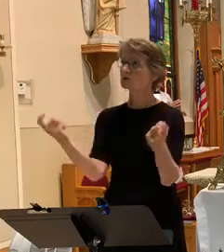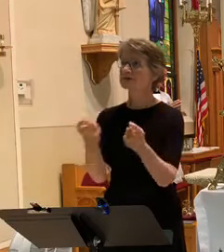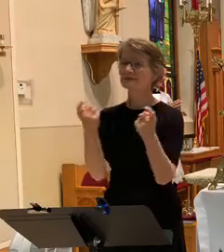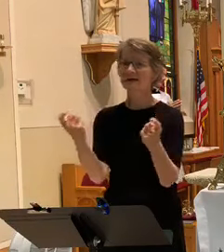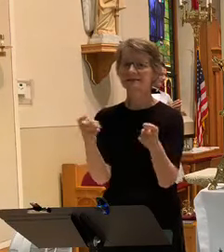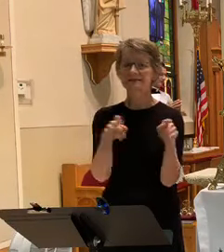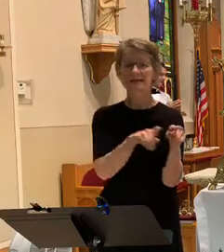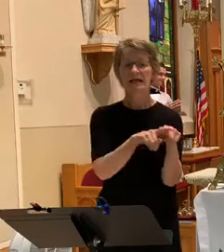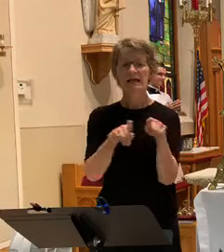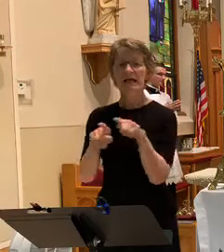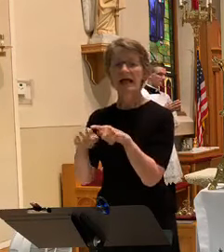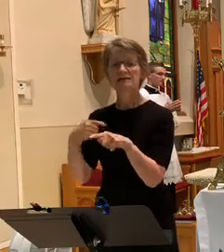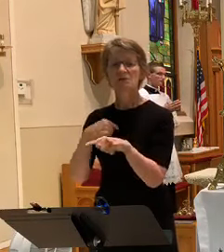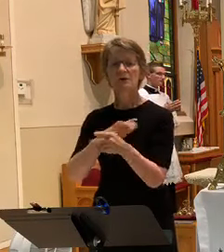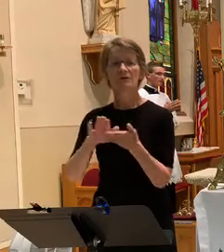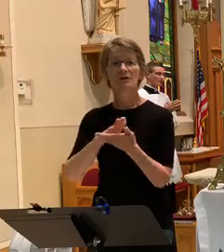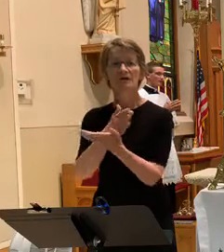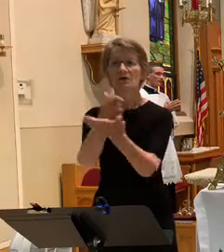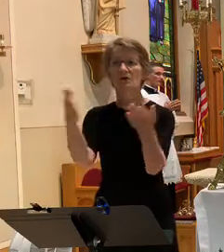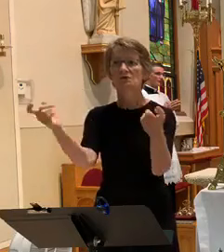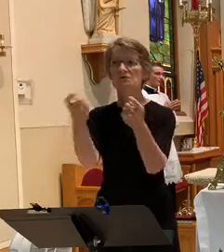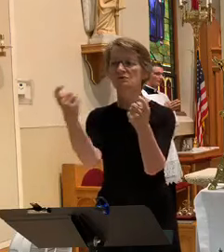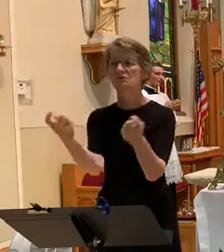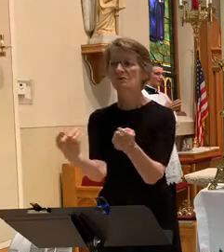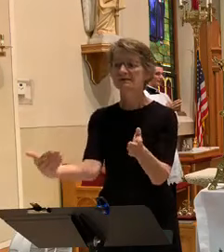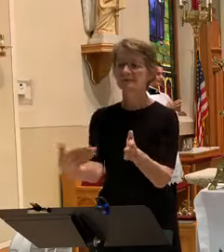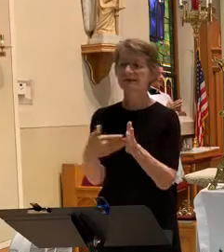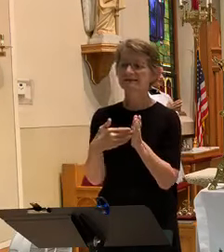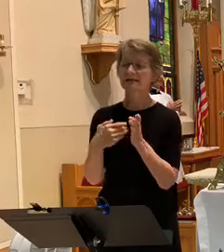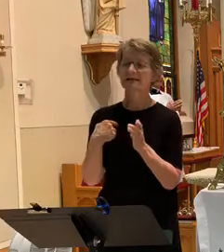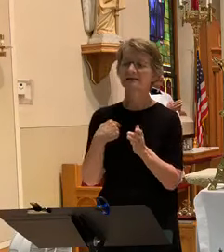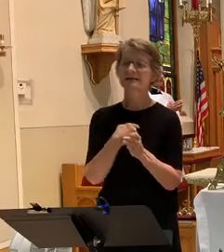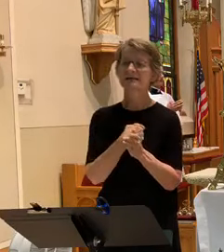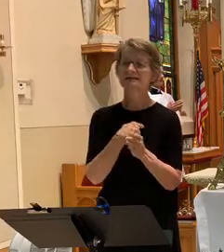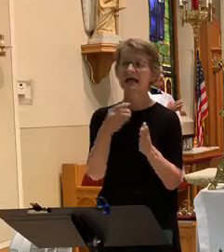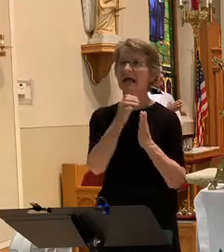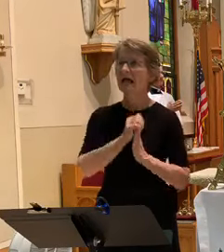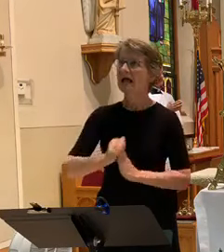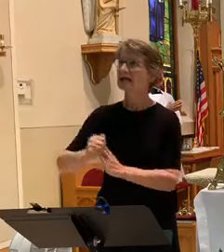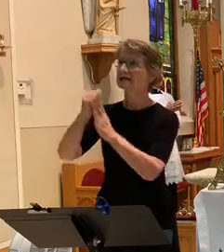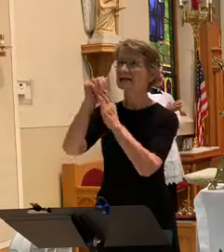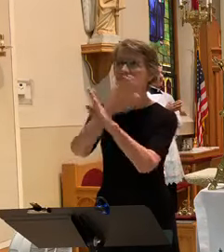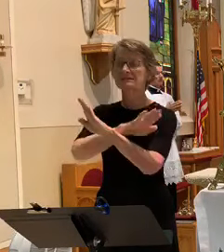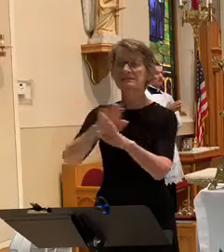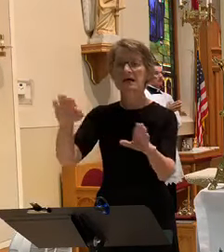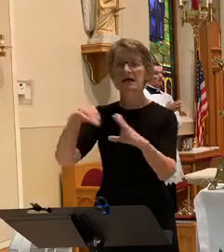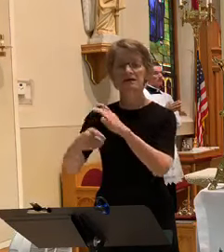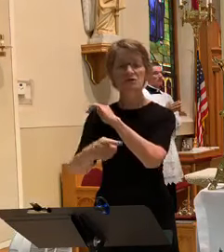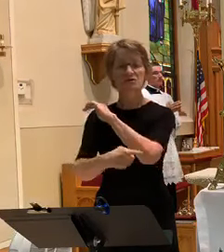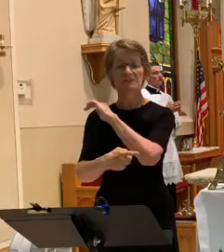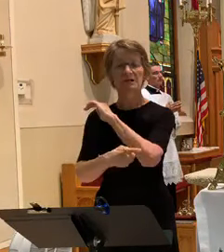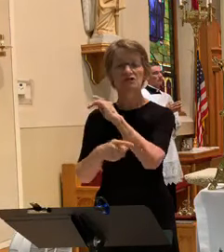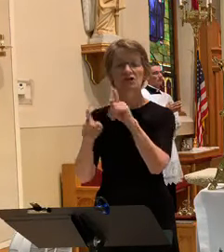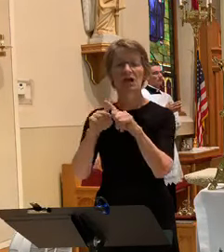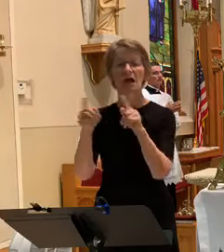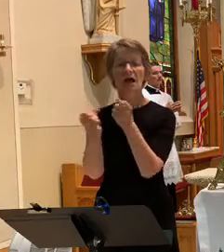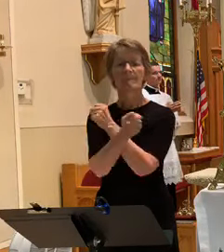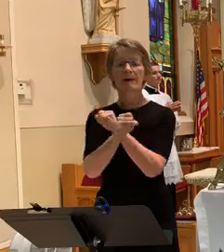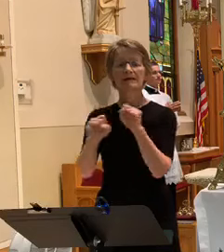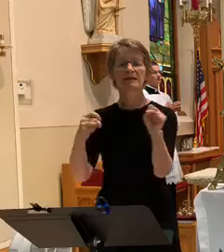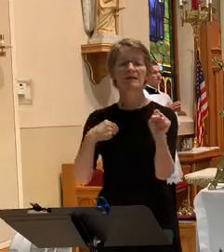our trespasses, as we forgive those who trespass against us. And lead us not into